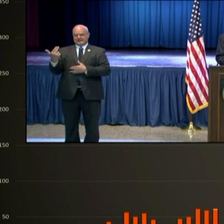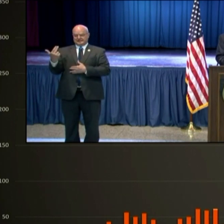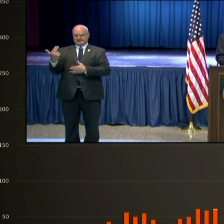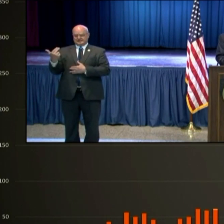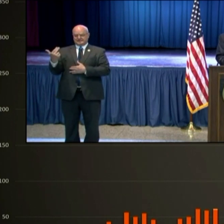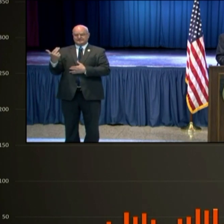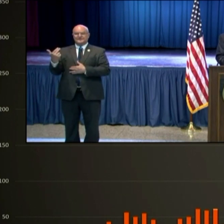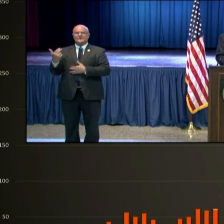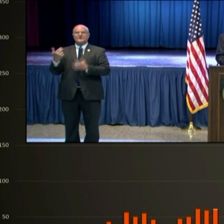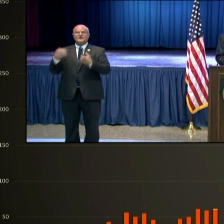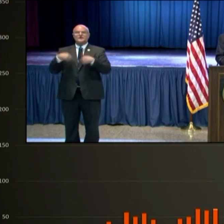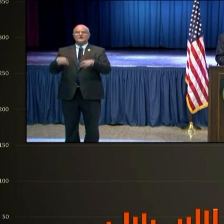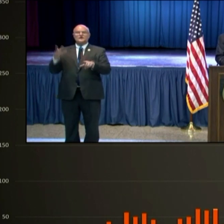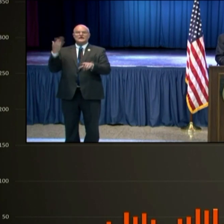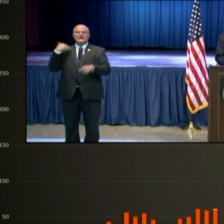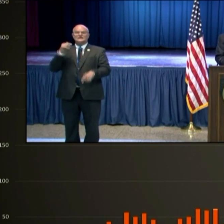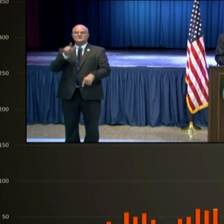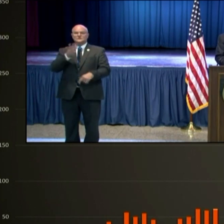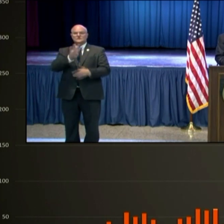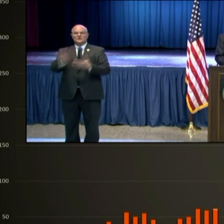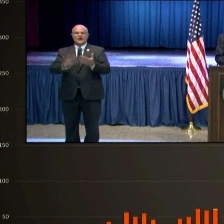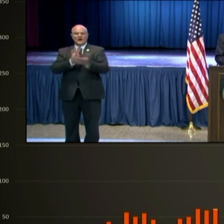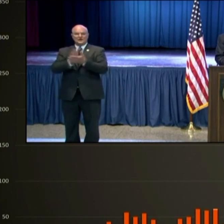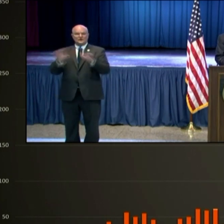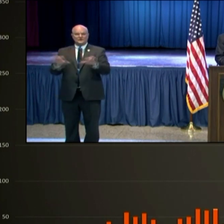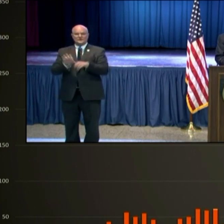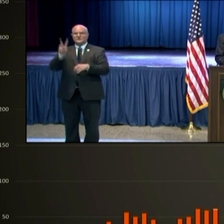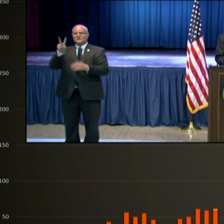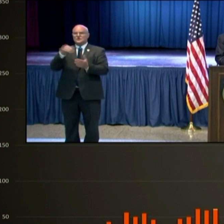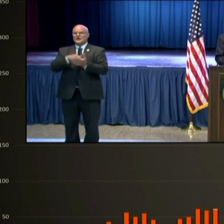4,813. During the last 24 hours, we've done